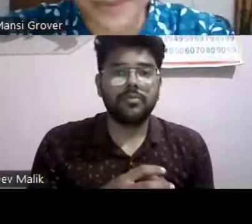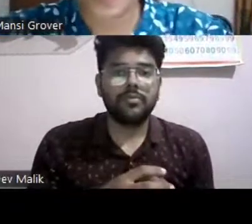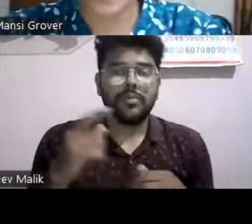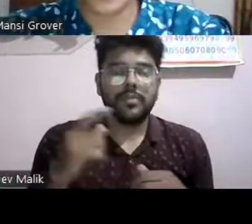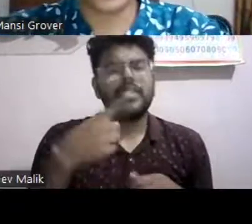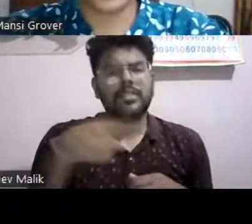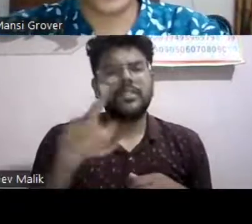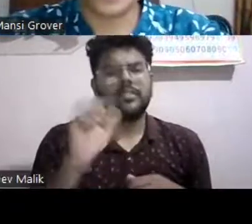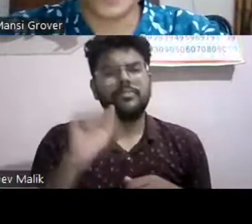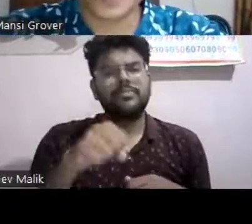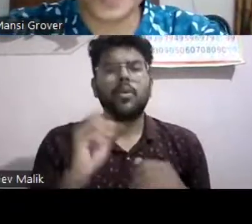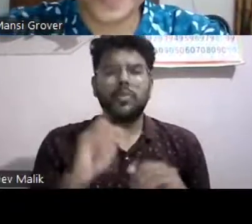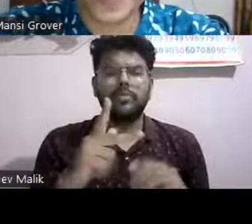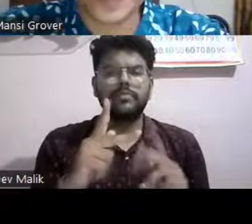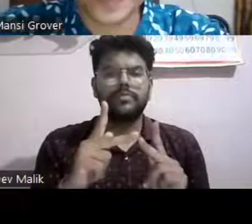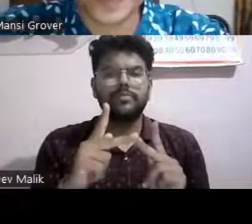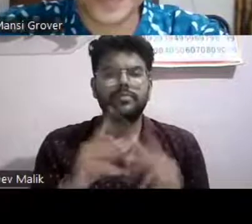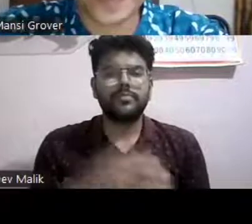right.